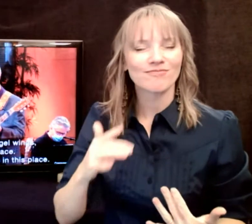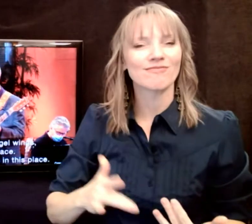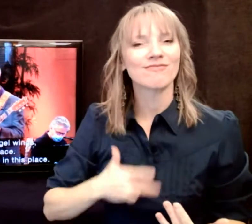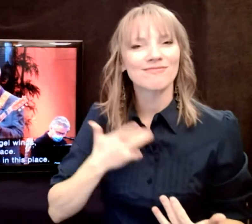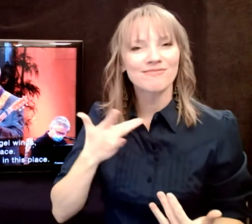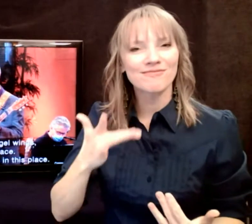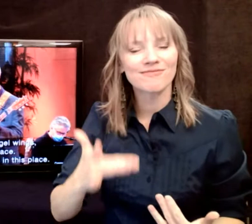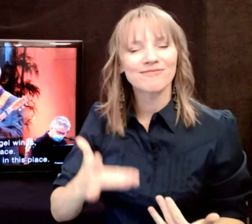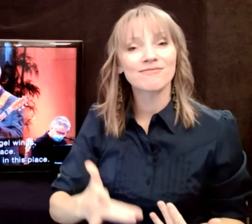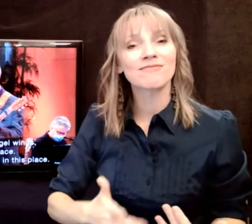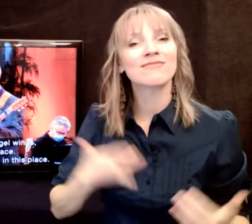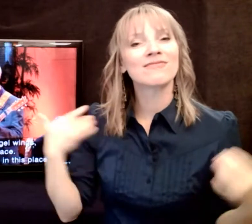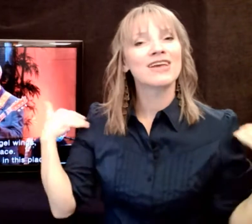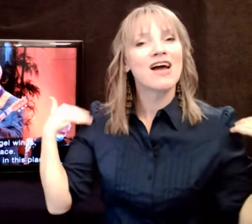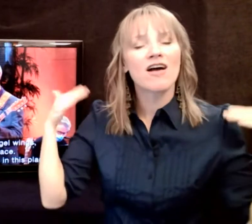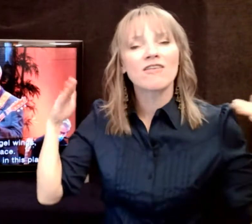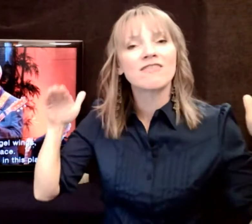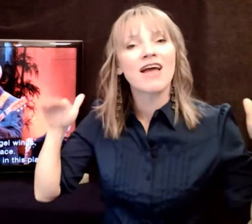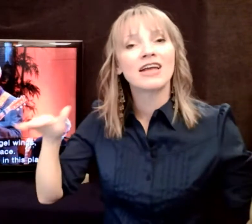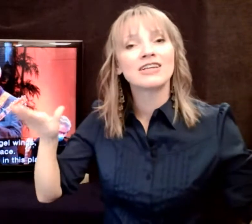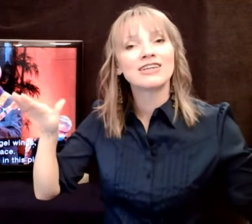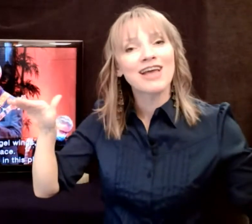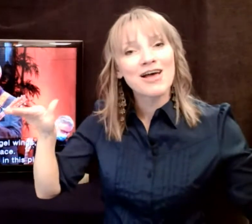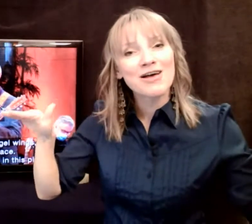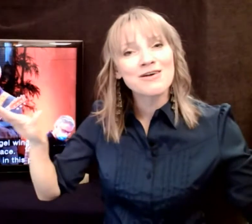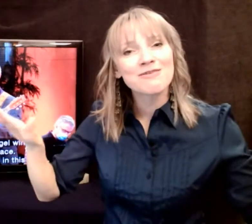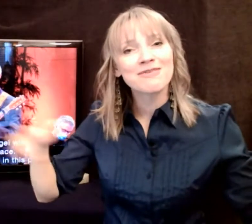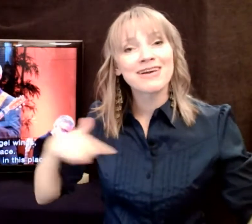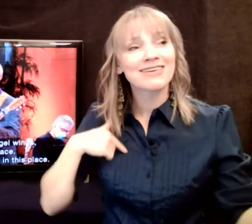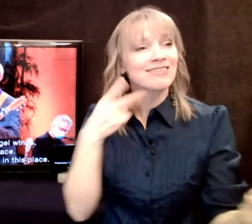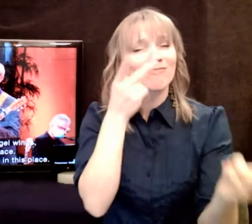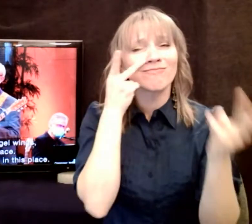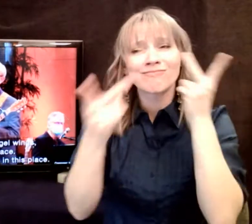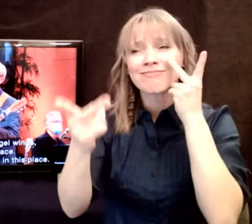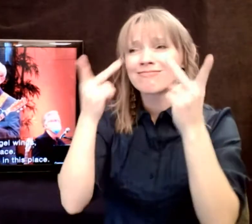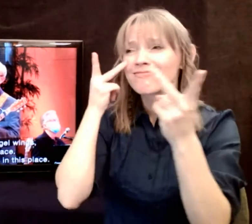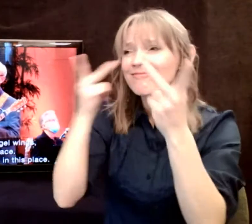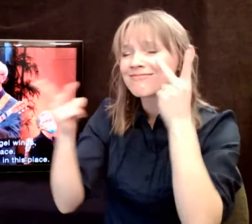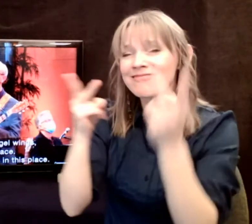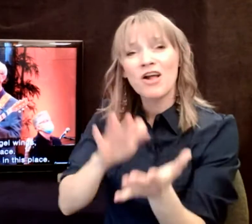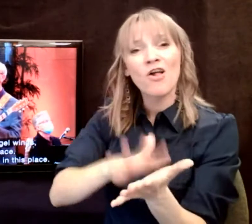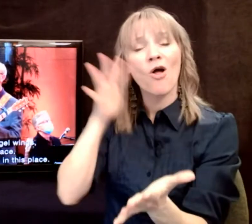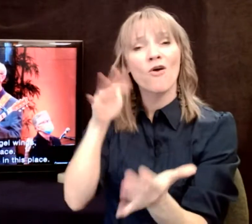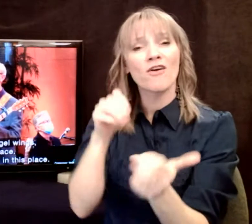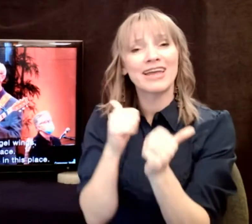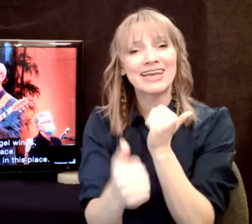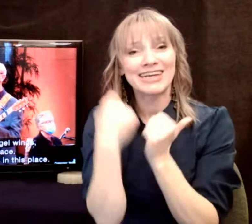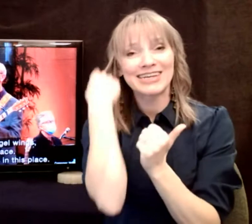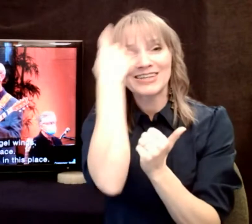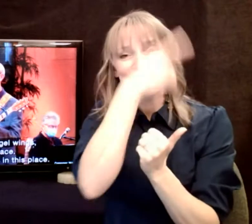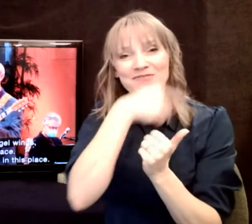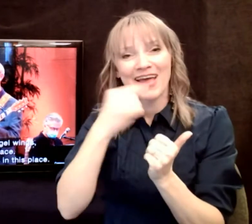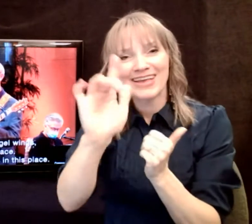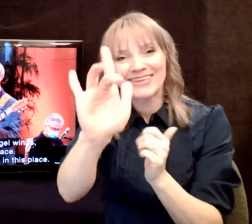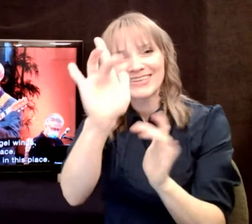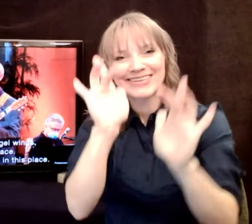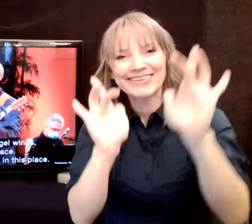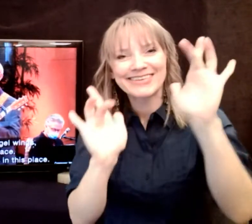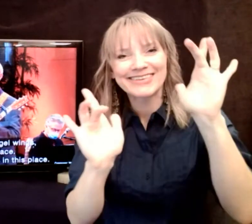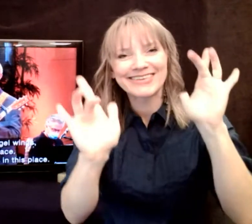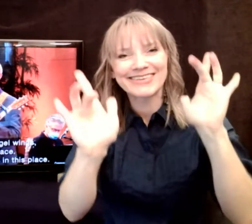I can hear the brush of angel wings. I see glory on each